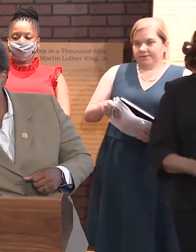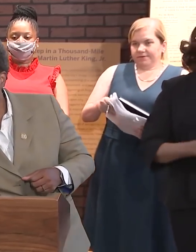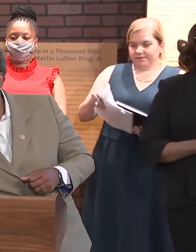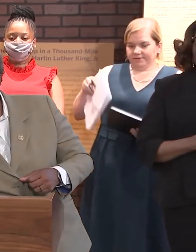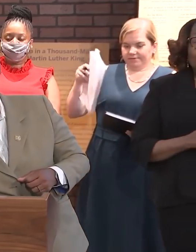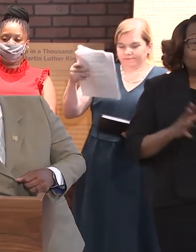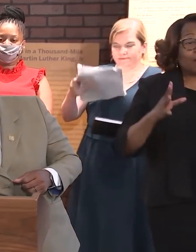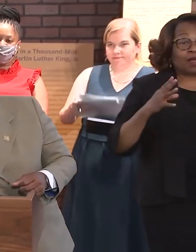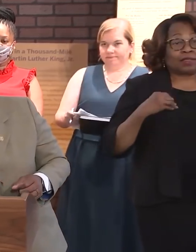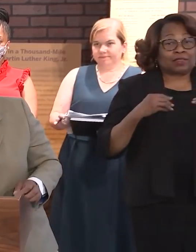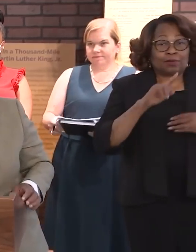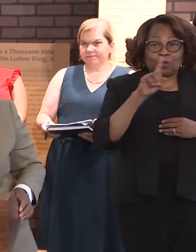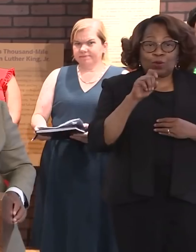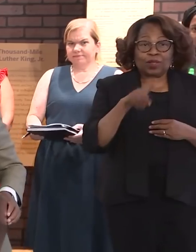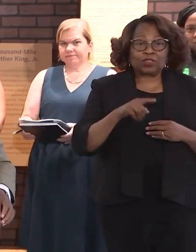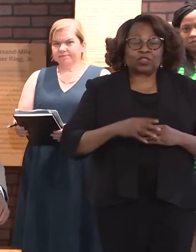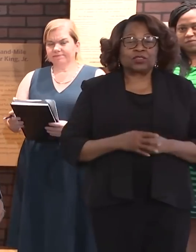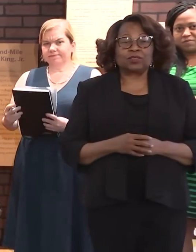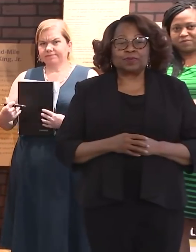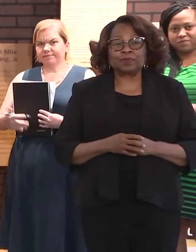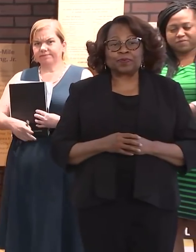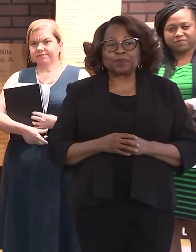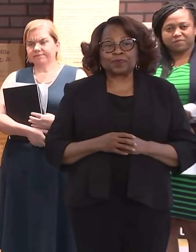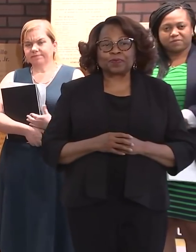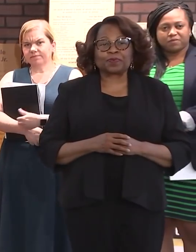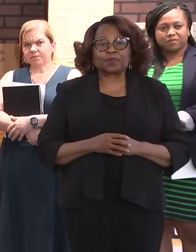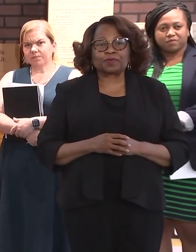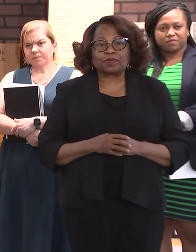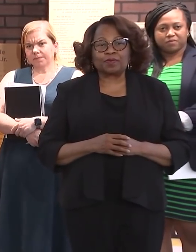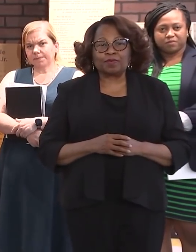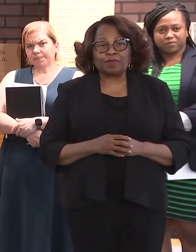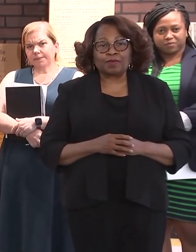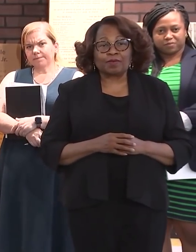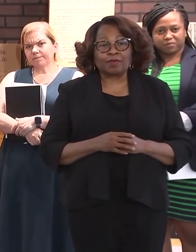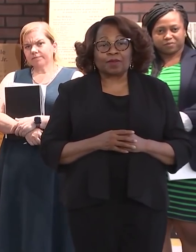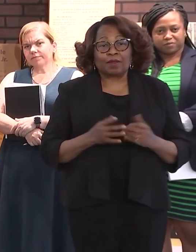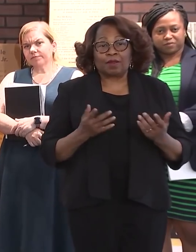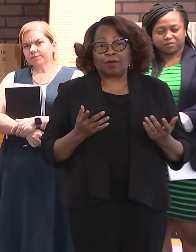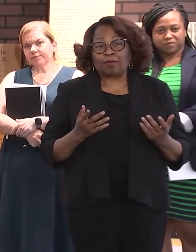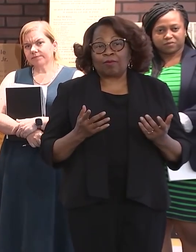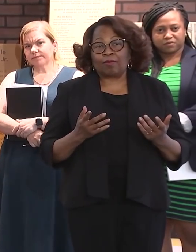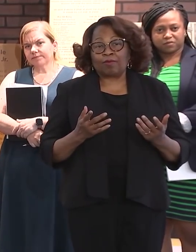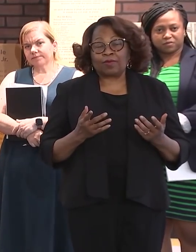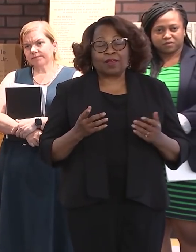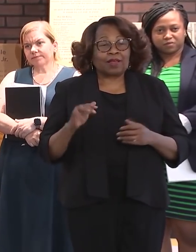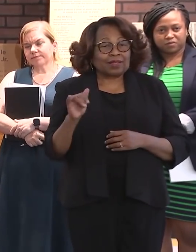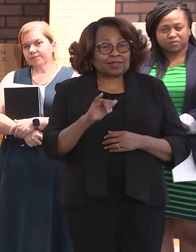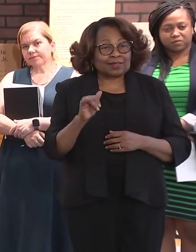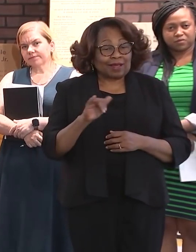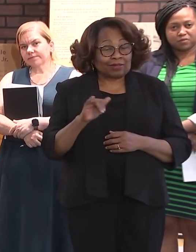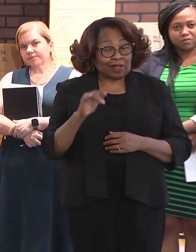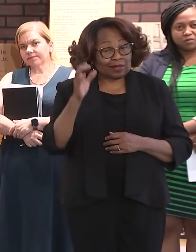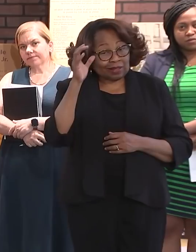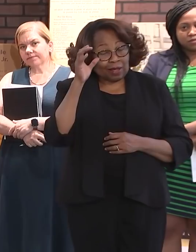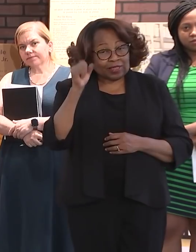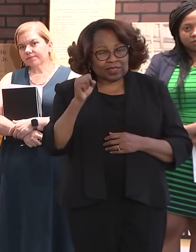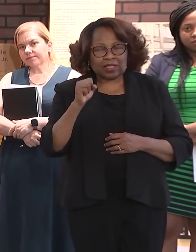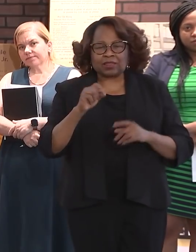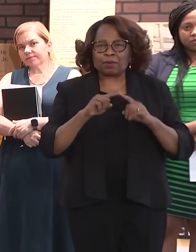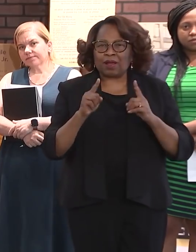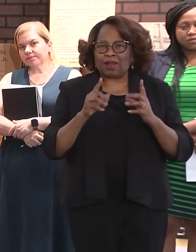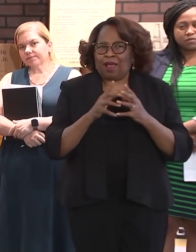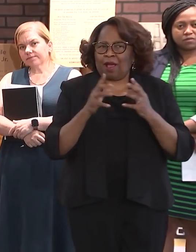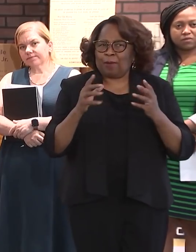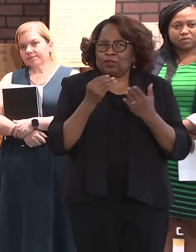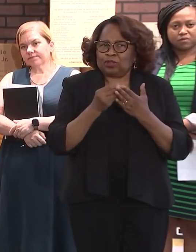Happy to take your questions. Let's start with on topic. Mayor? Yes, sir. First of all, I mean, it sounds like a common sense measure. The question is, how much money